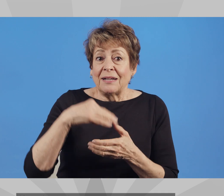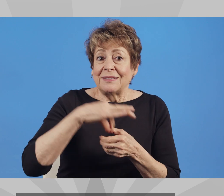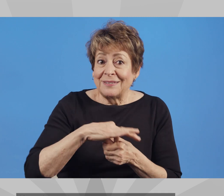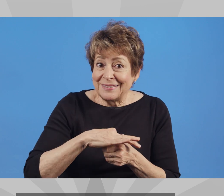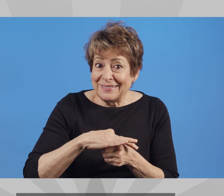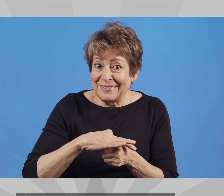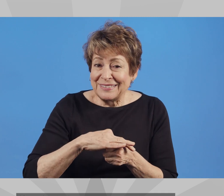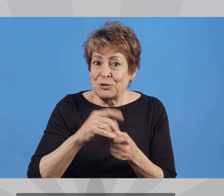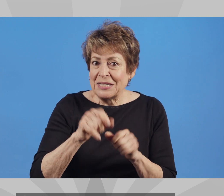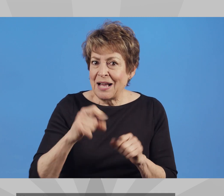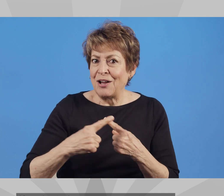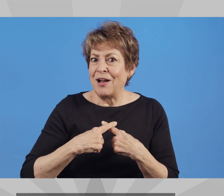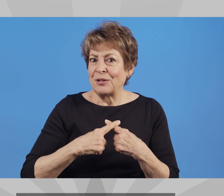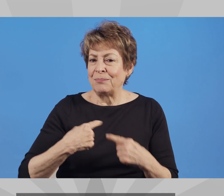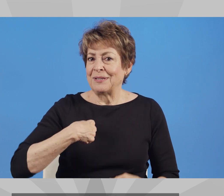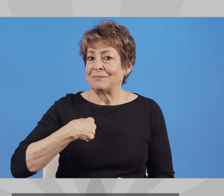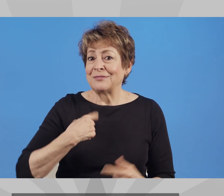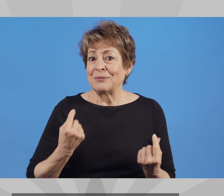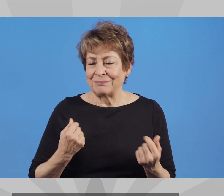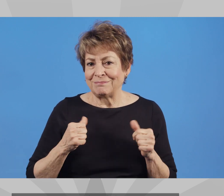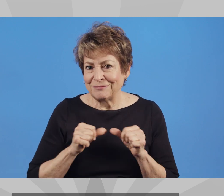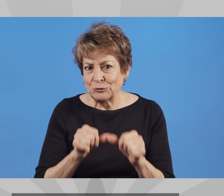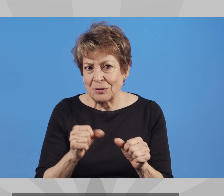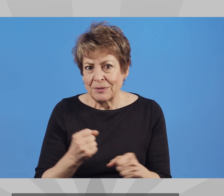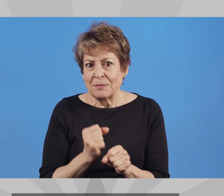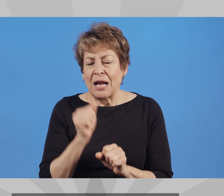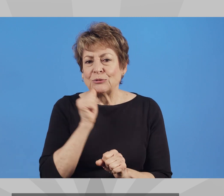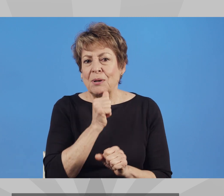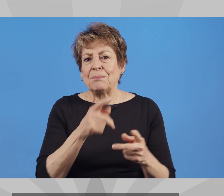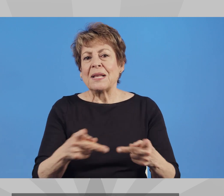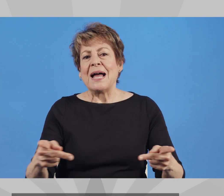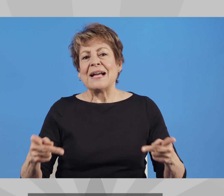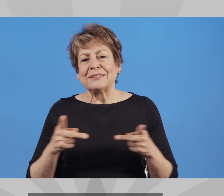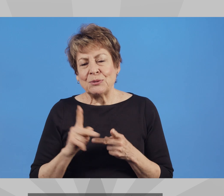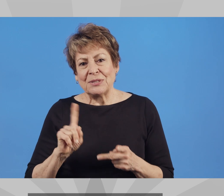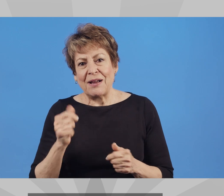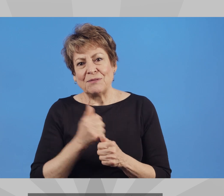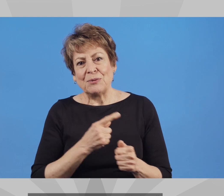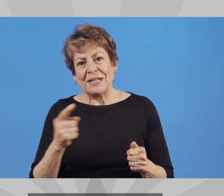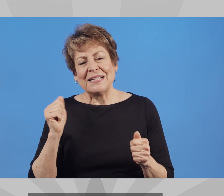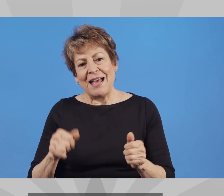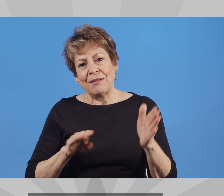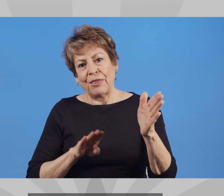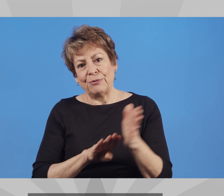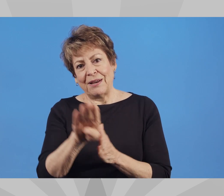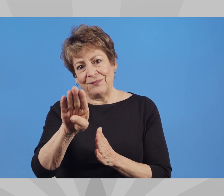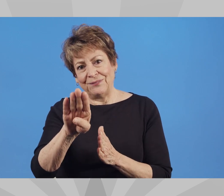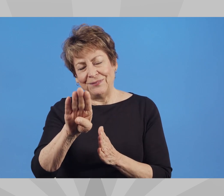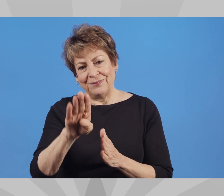If re-elected, you can count on me to continue making Arizona a place where everyone can